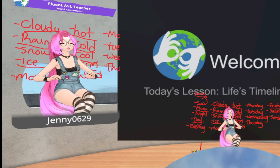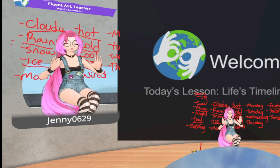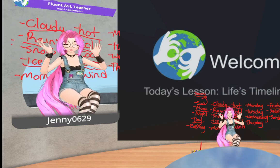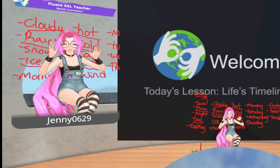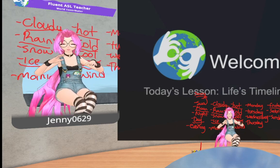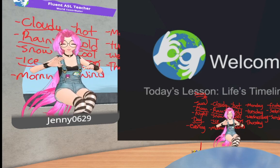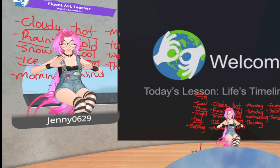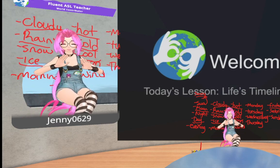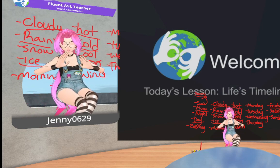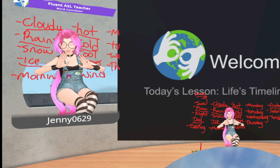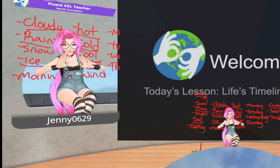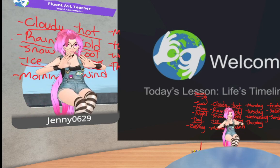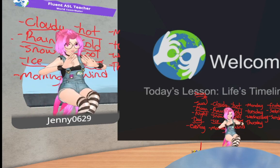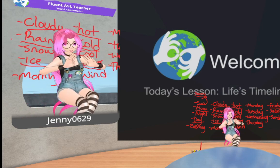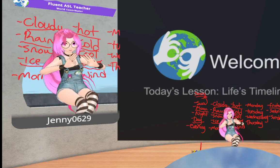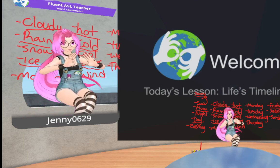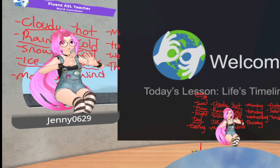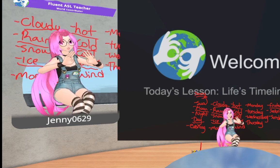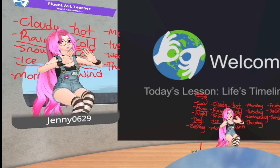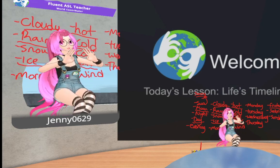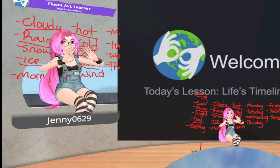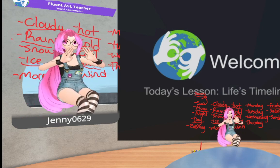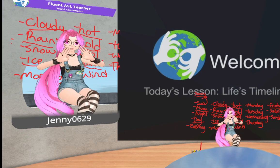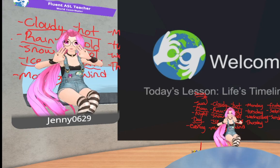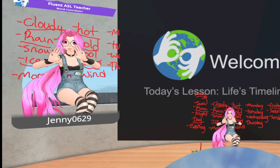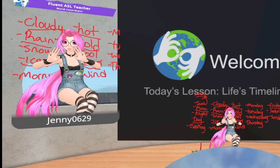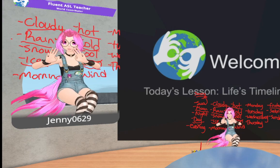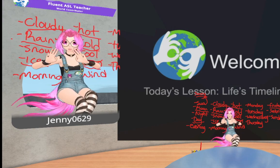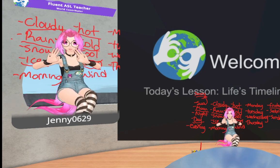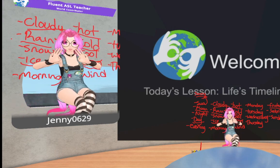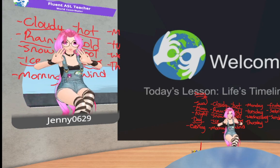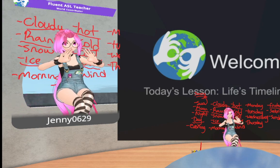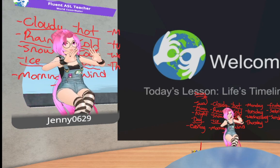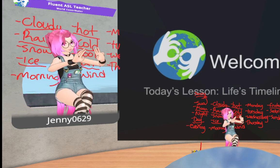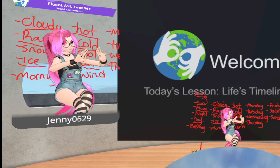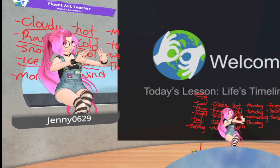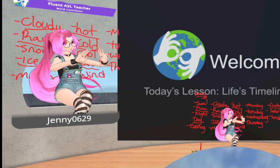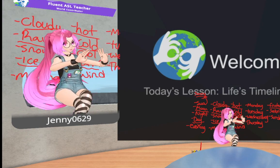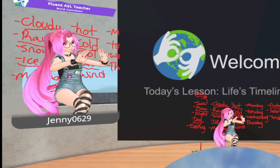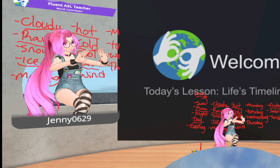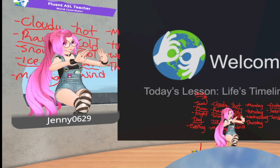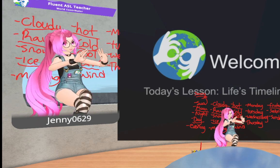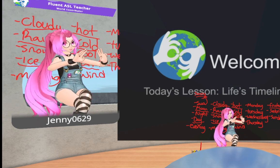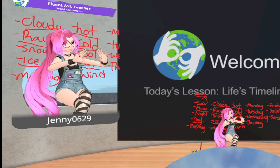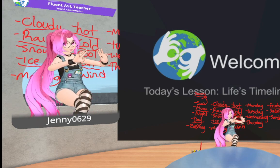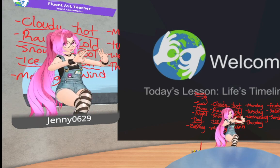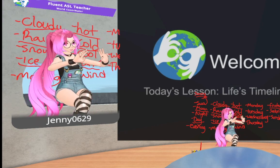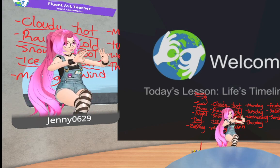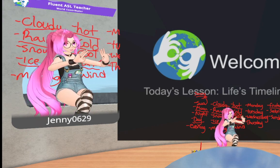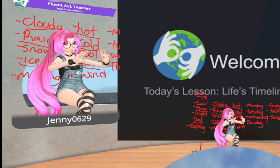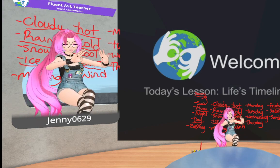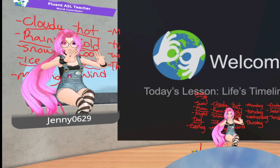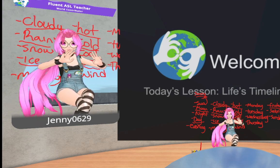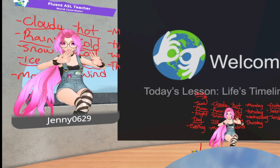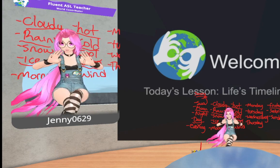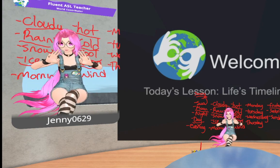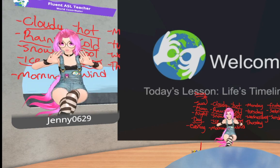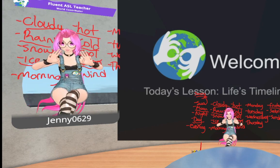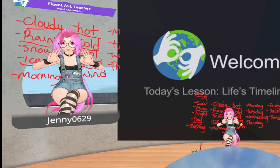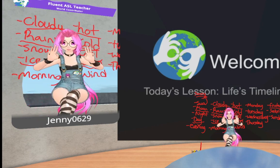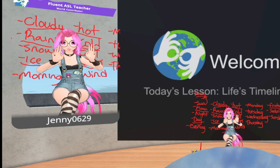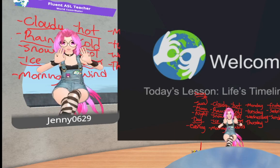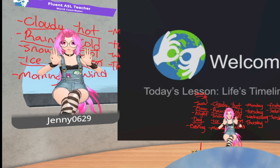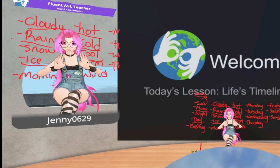Word for weather. Oh my gosh, I'm so silly. I did not teach weather. So weather is we're gonna have two W's. W for weather. It's another initialized